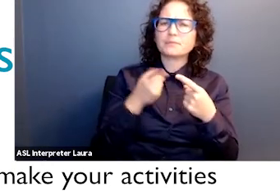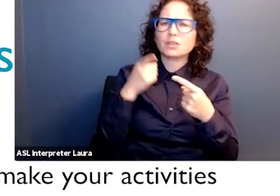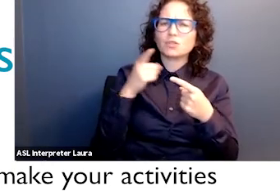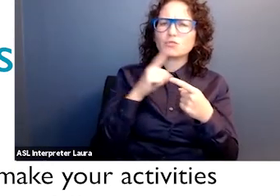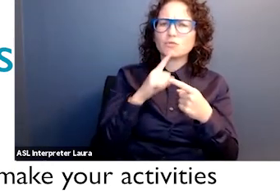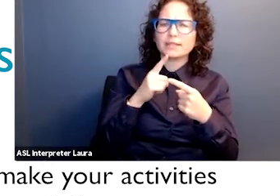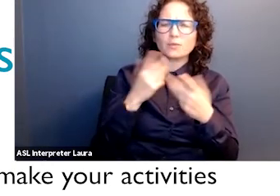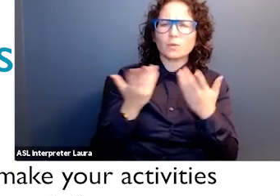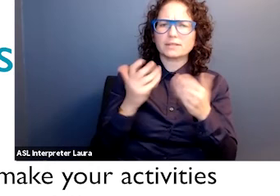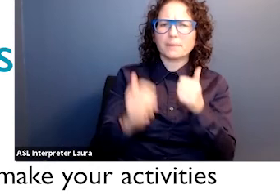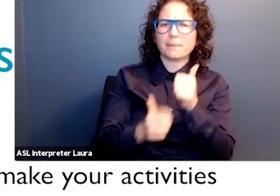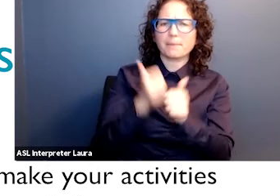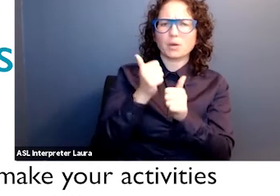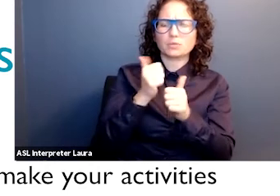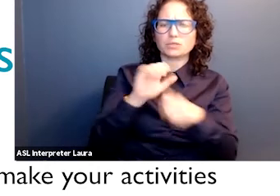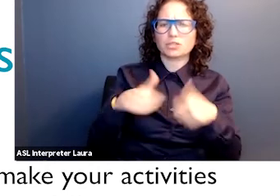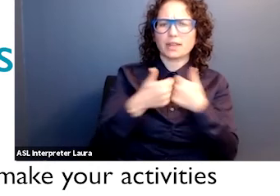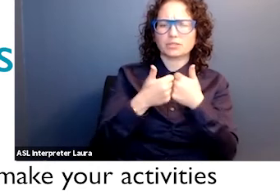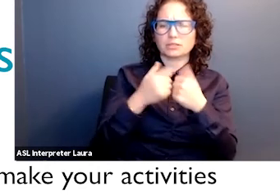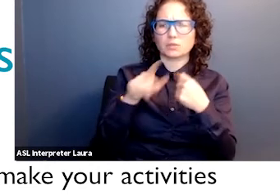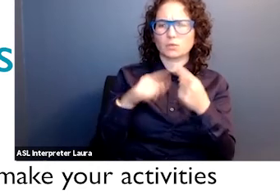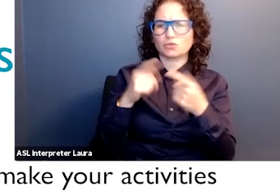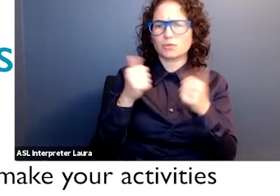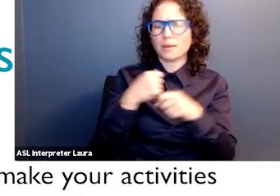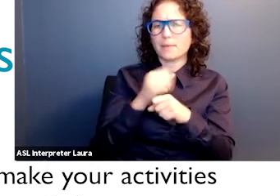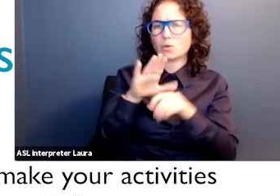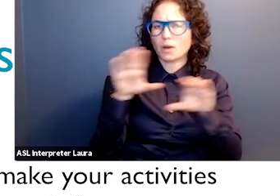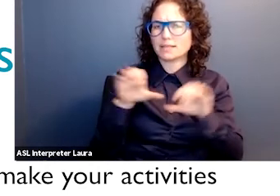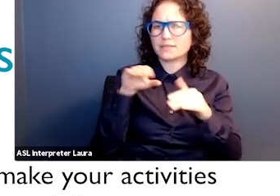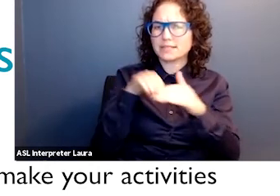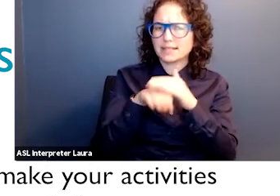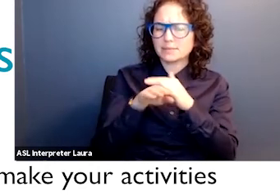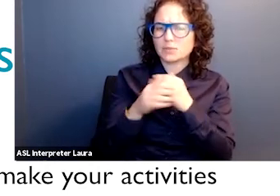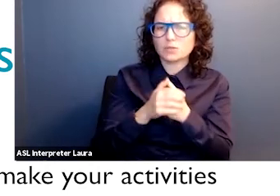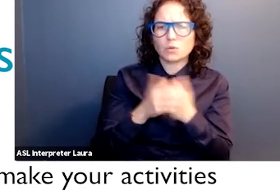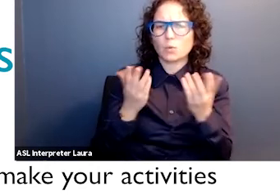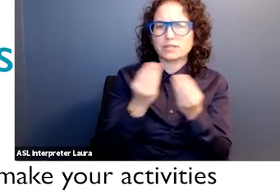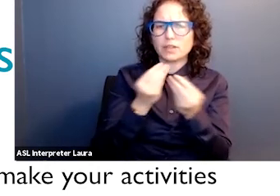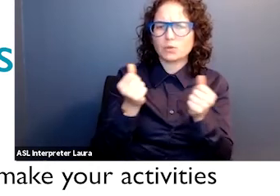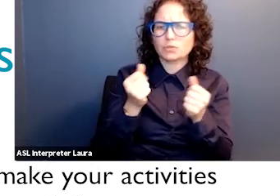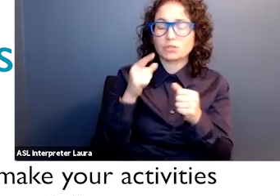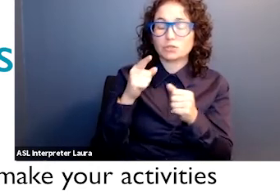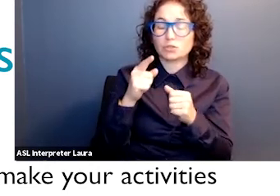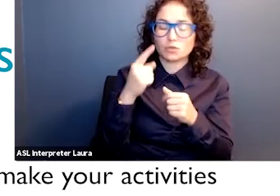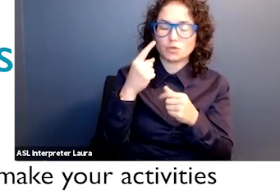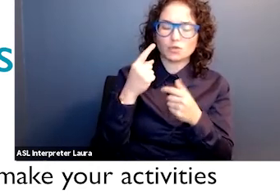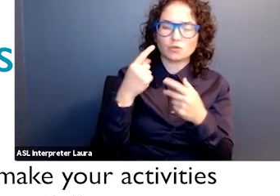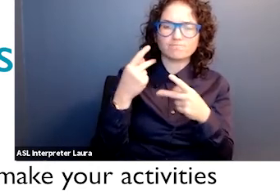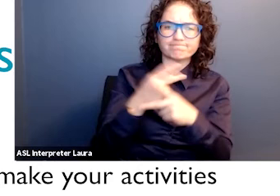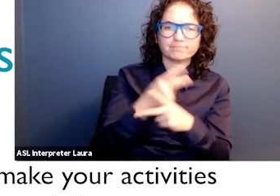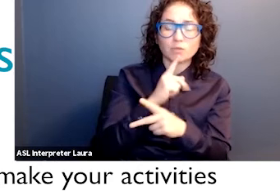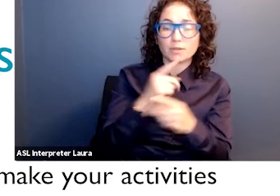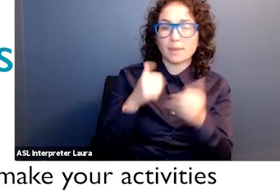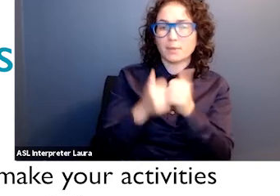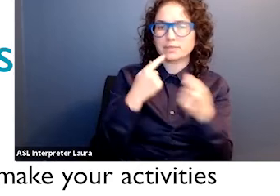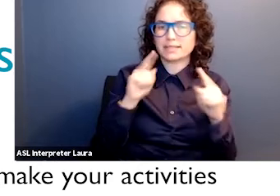most challenging when you tried to make your activities accessible, and what solutions have you found to be the most